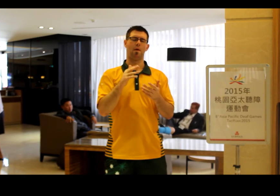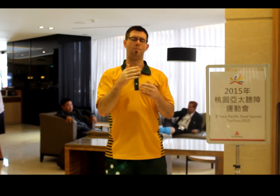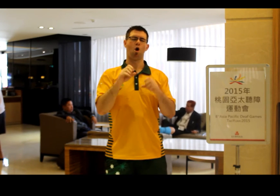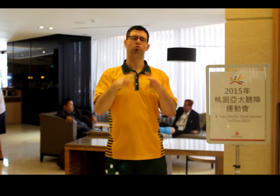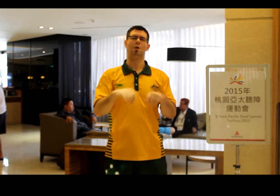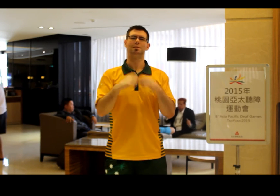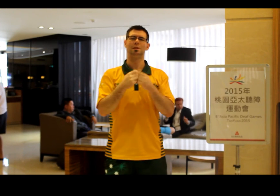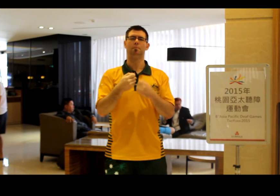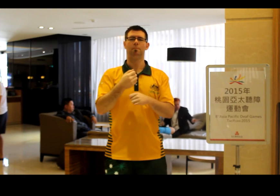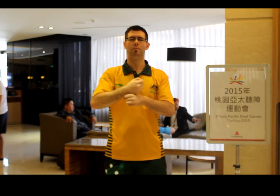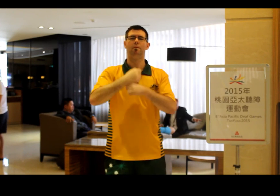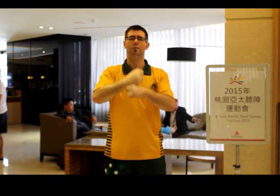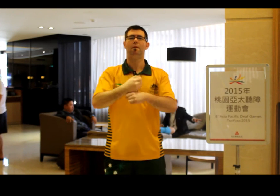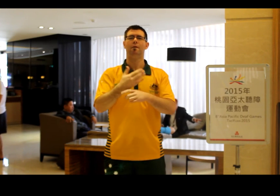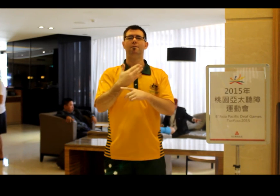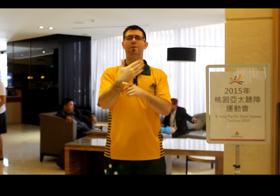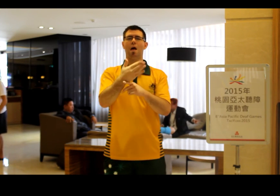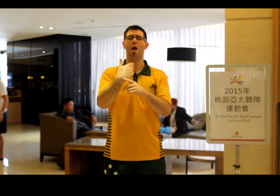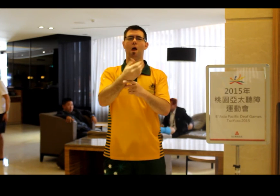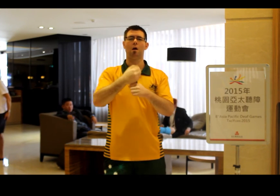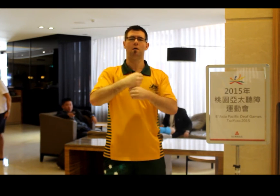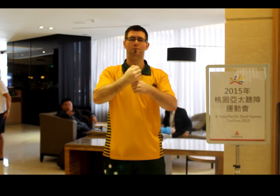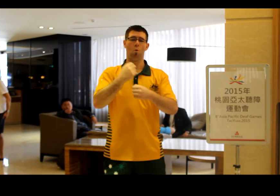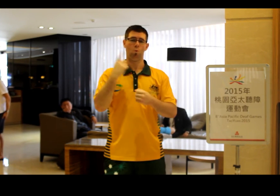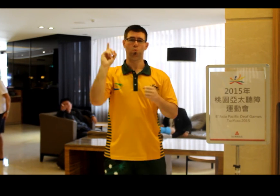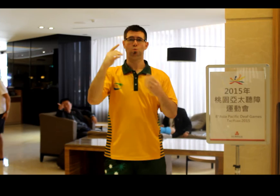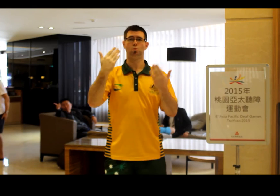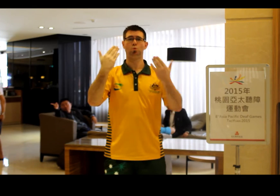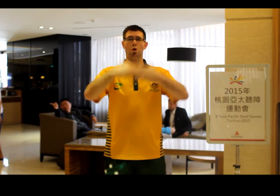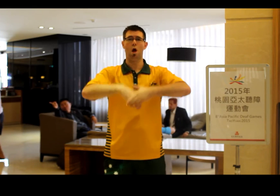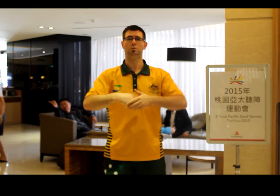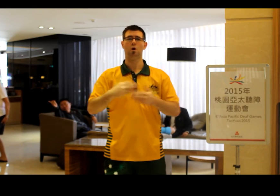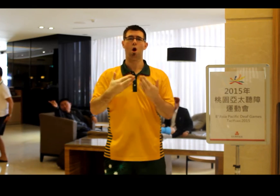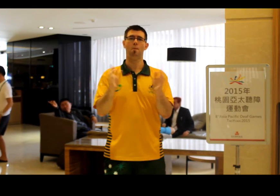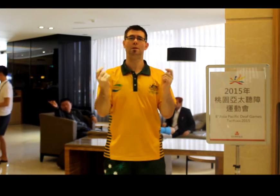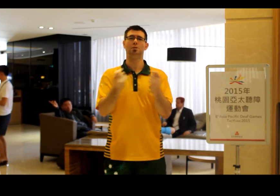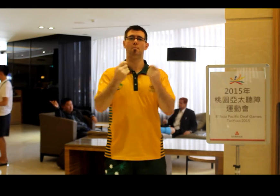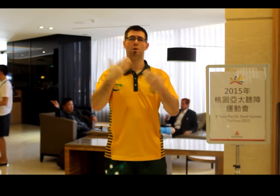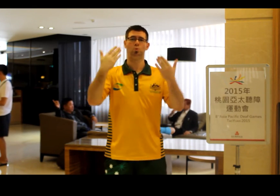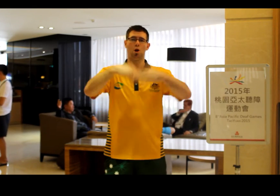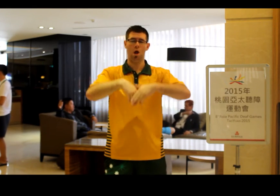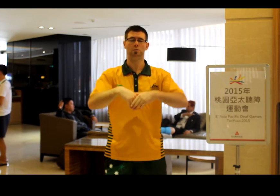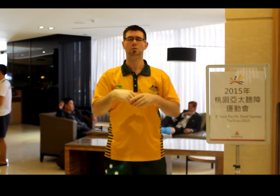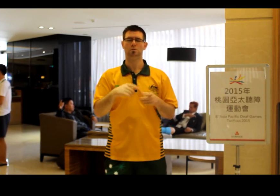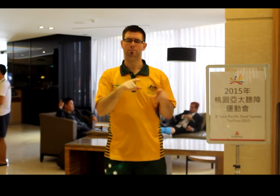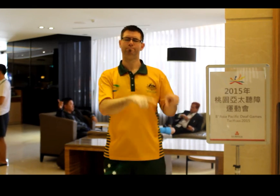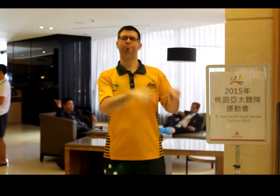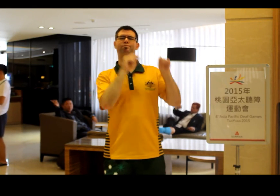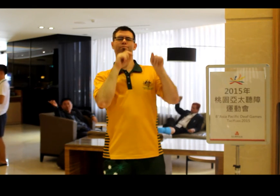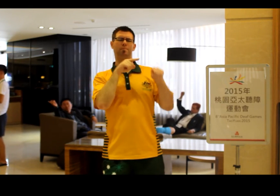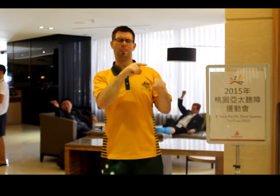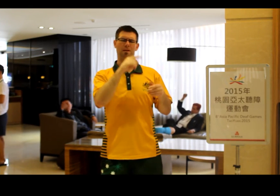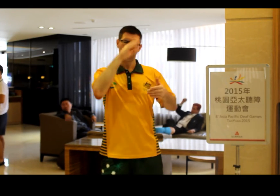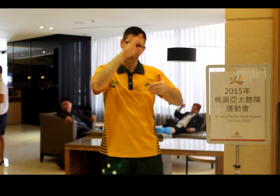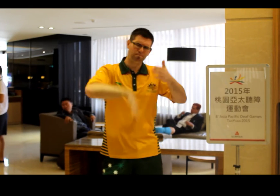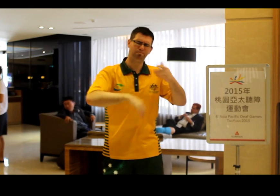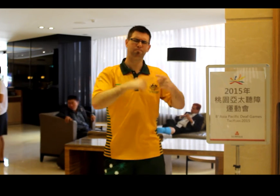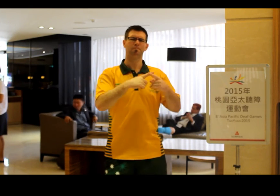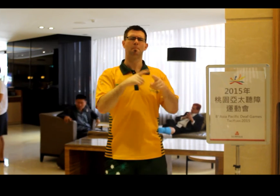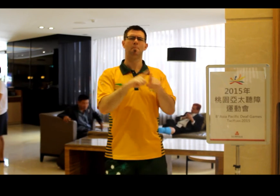on. Also, the flag bearer for the Australian team for tonight's opening ceremony is somebody